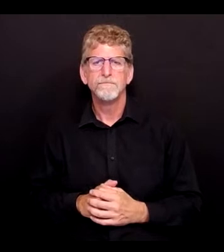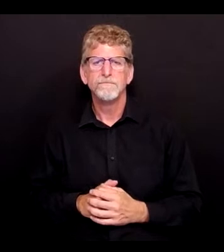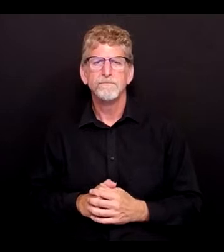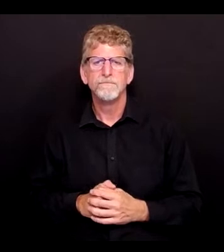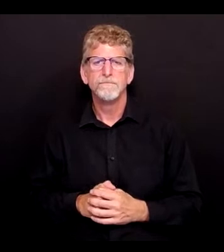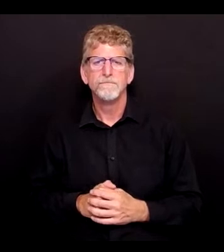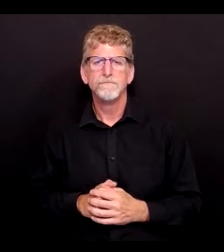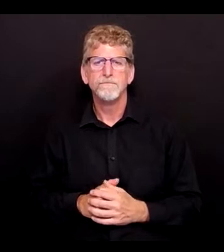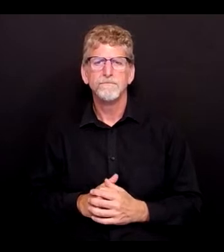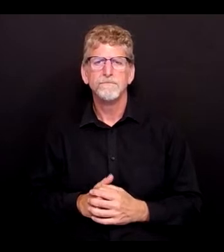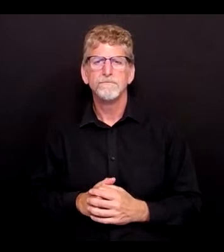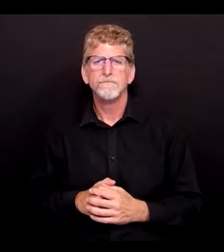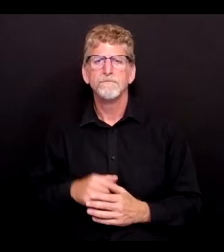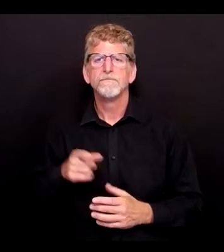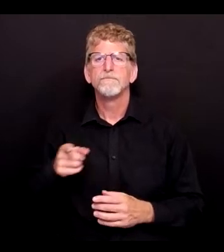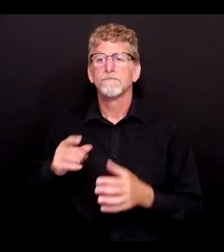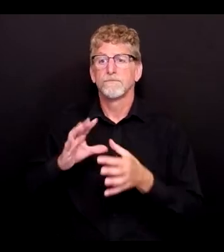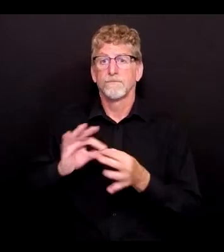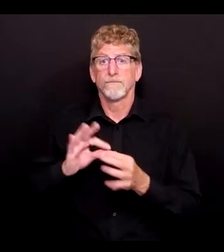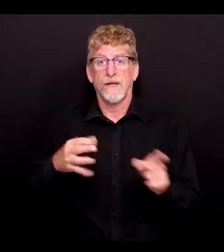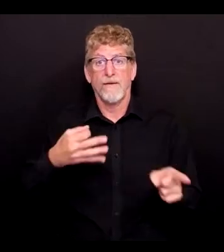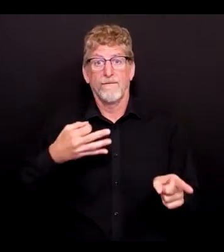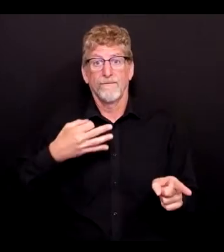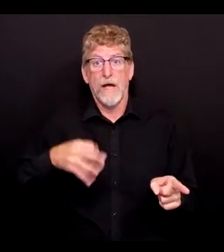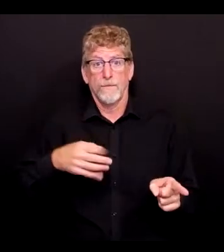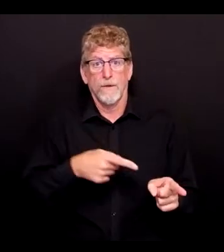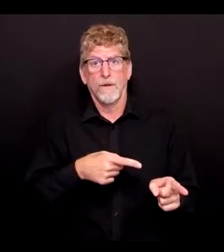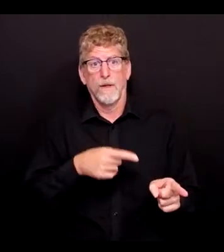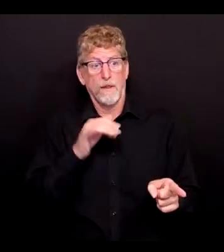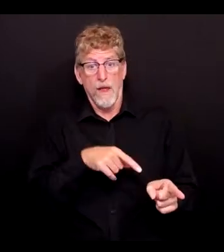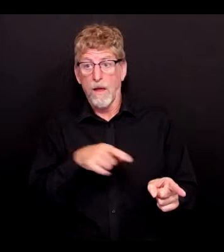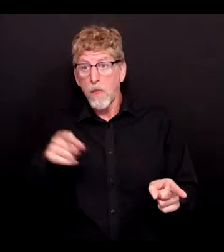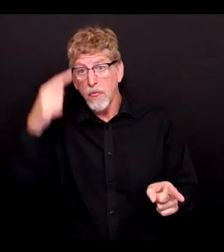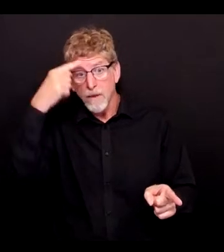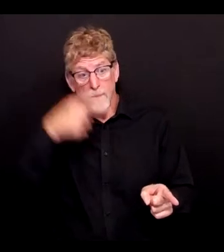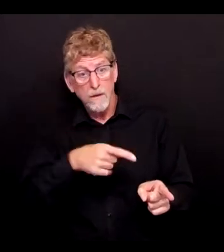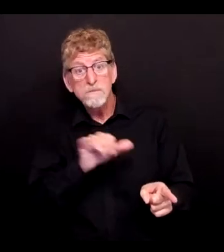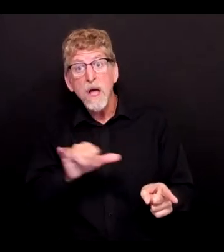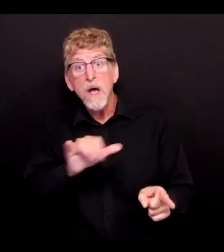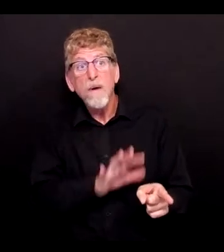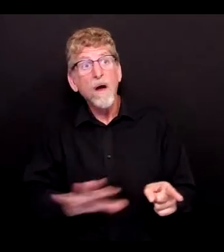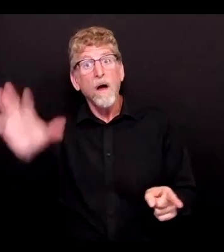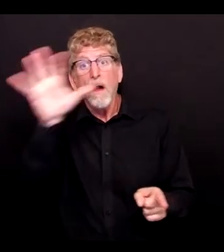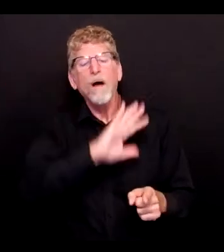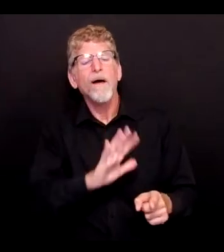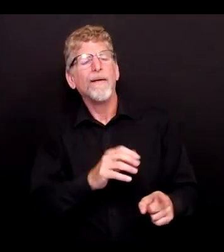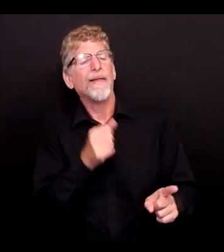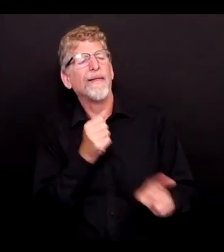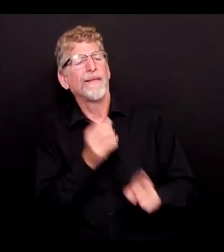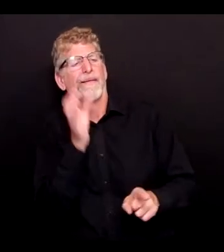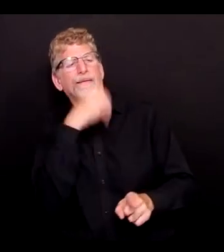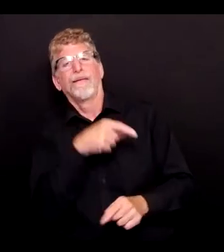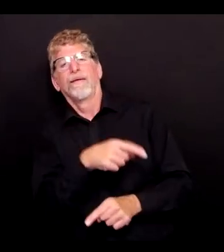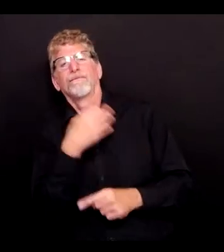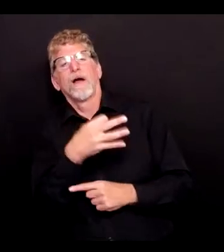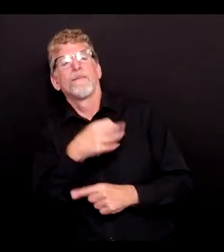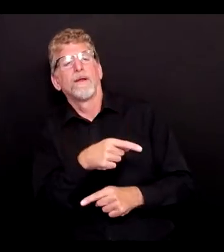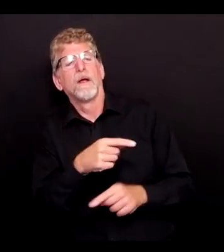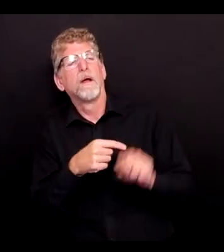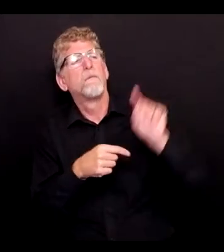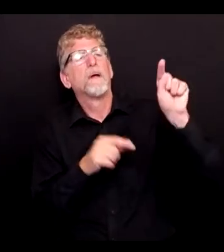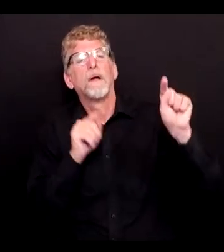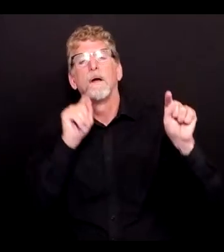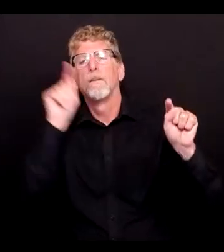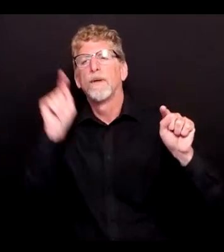that we're hearing, but we have heard that feedback from some specific vaccinators in some specific communities that